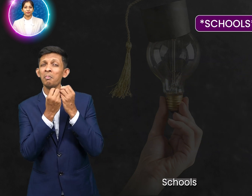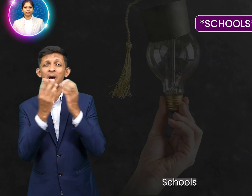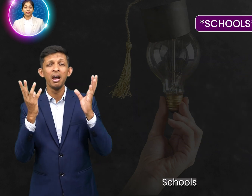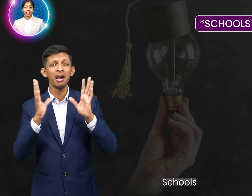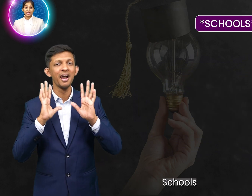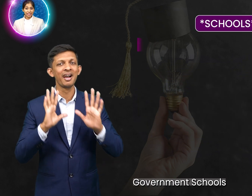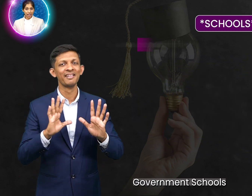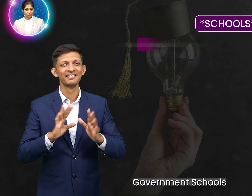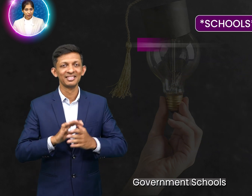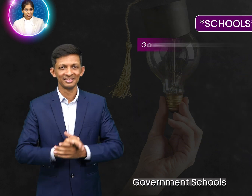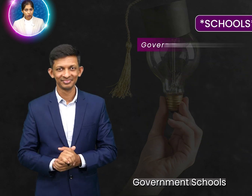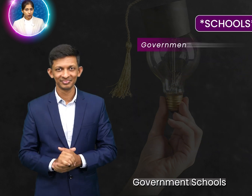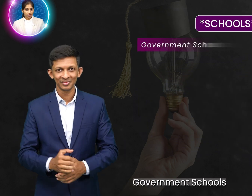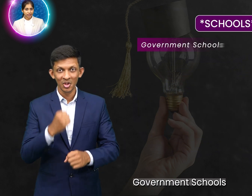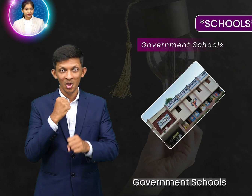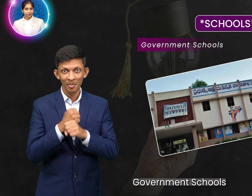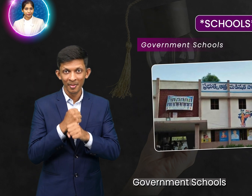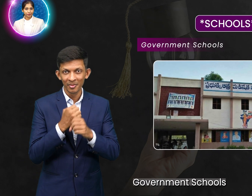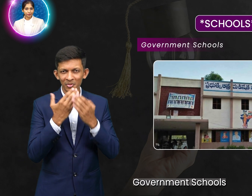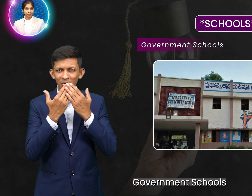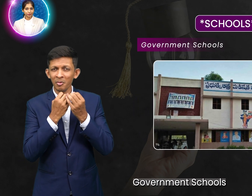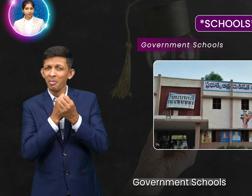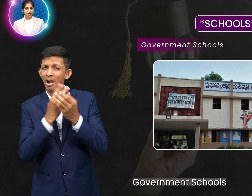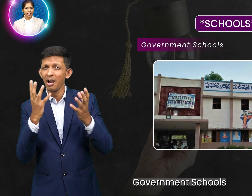Schools. Government schools.